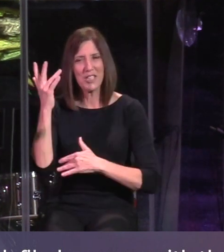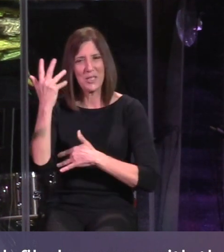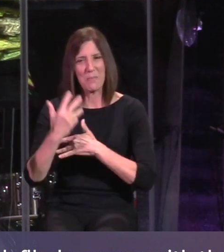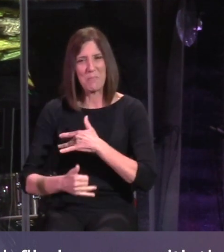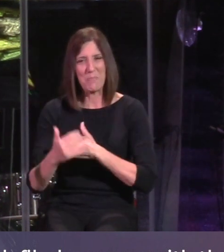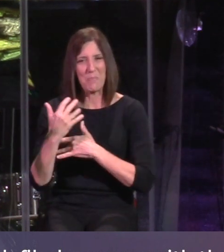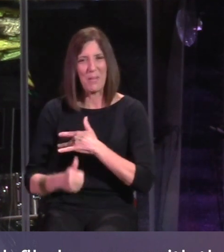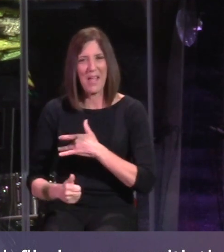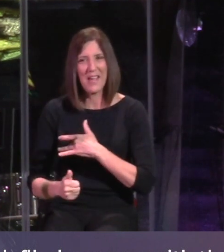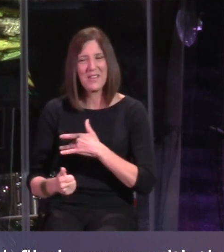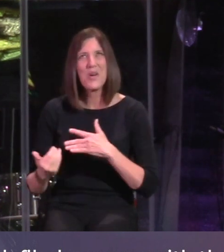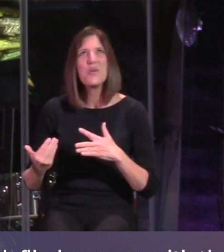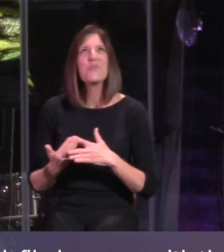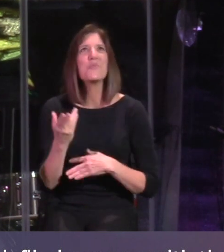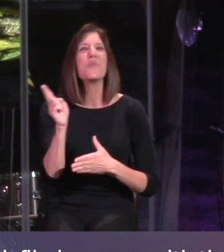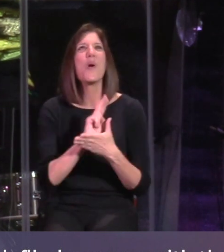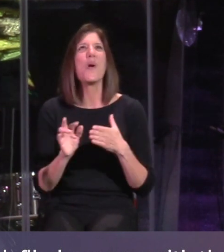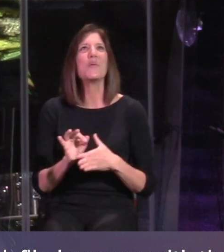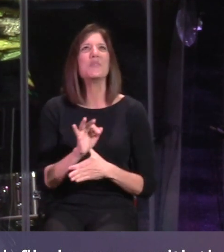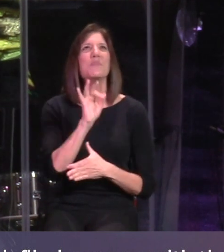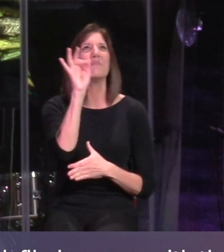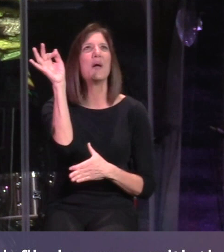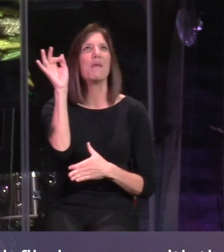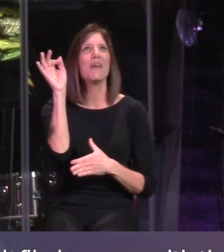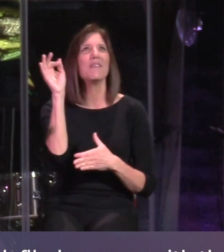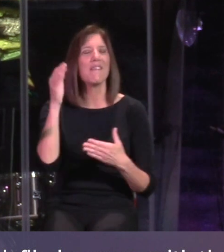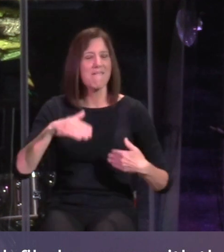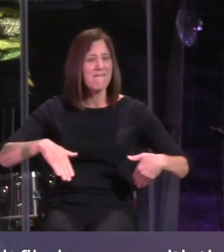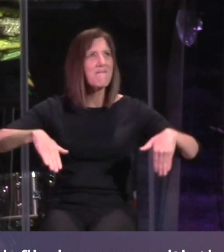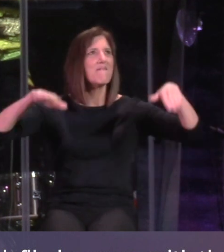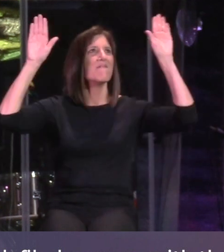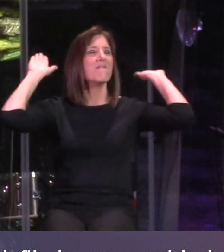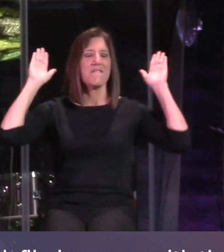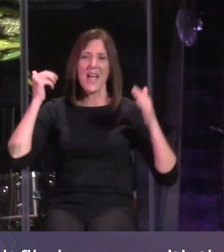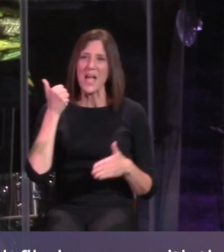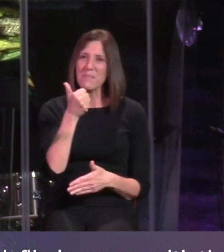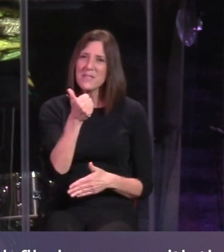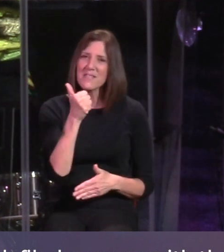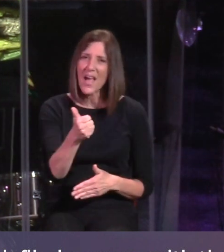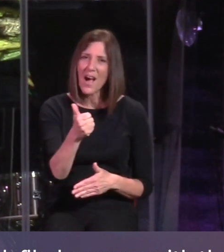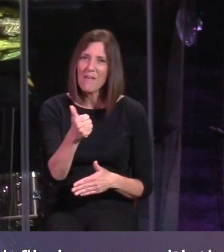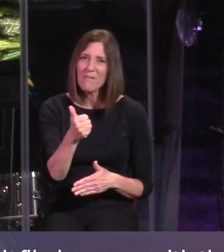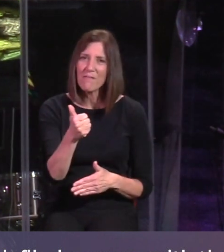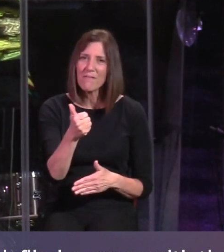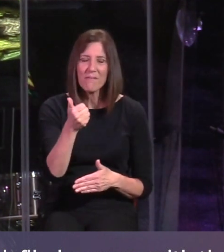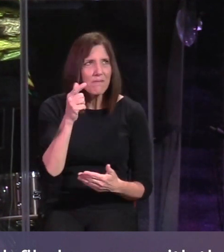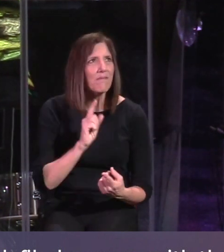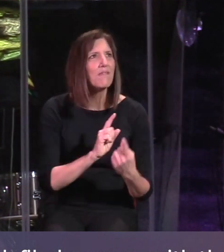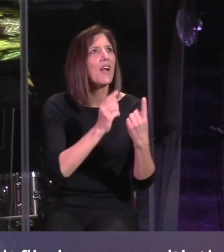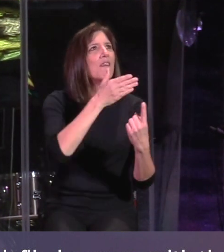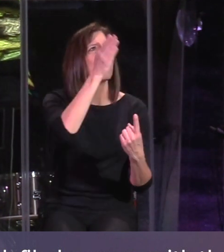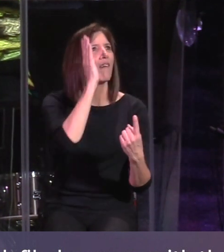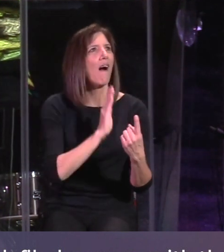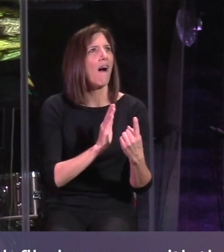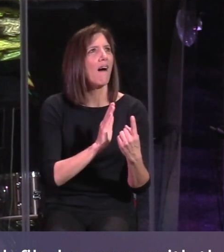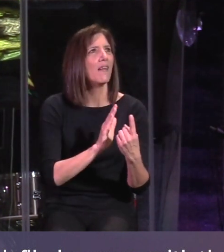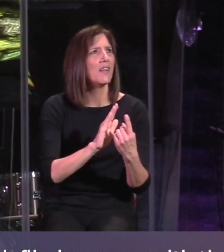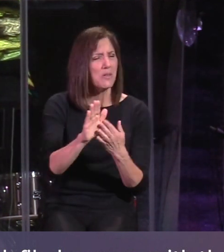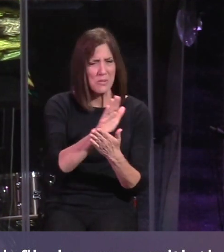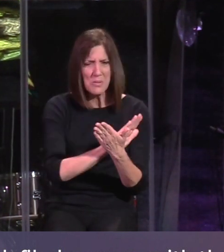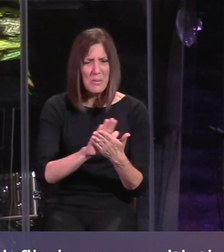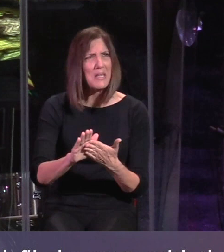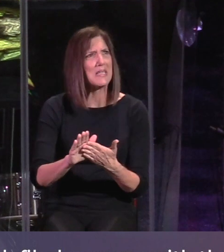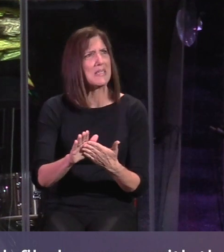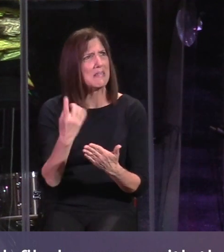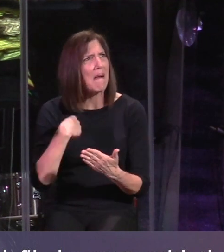the eternal Spirit offered himself without blemish to God, purify our conscience from dead works